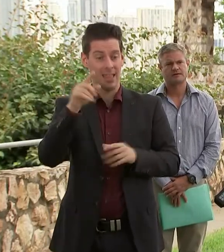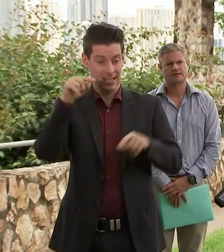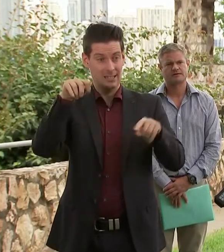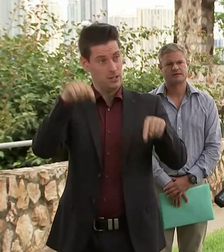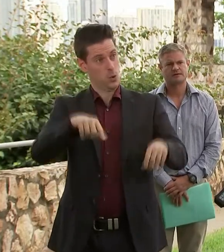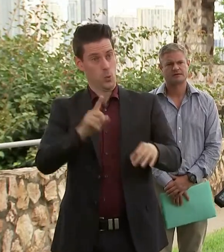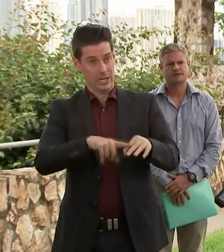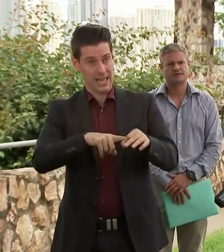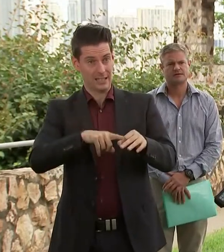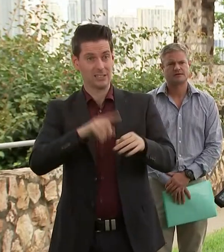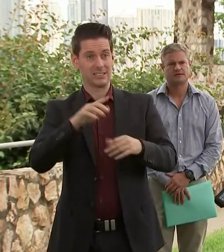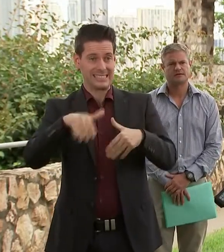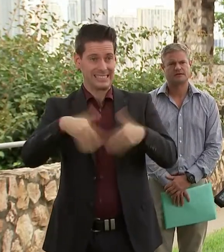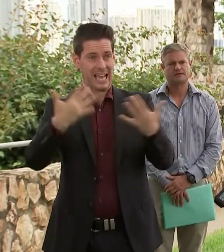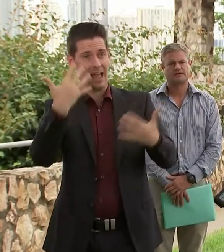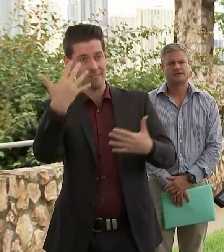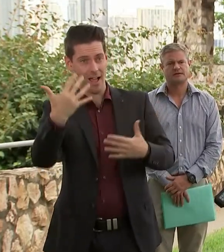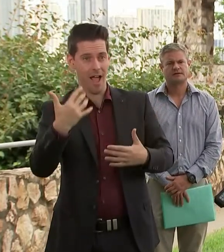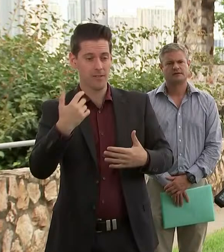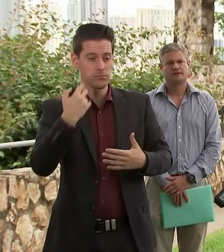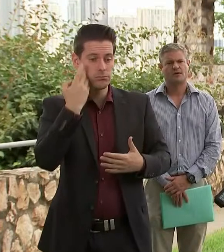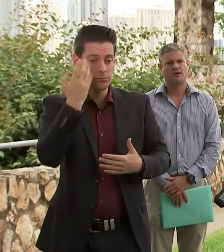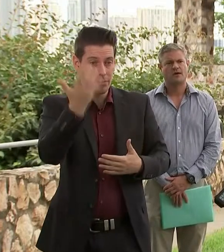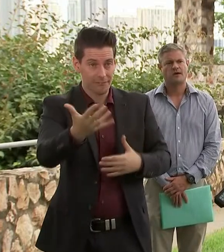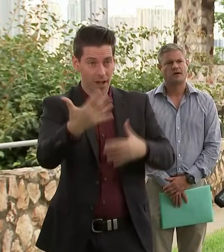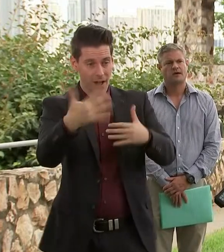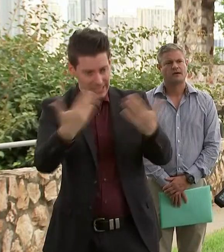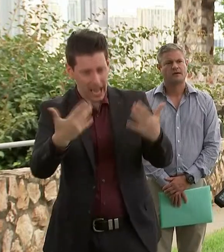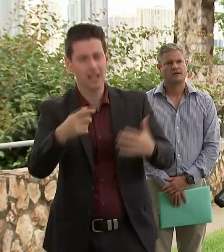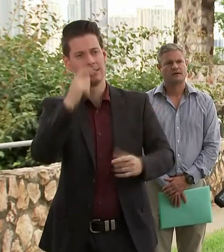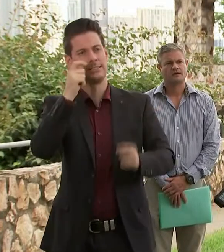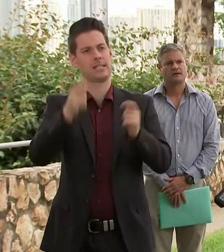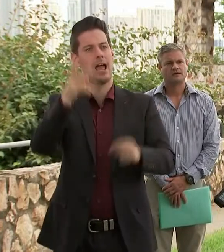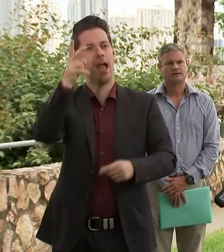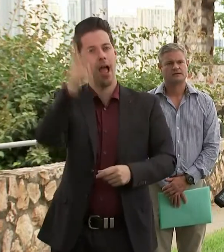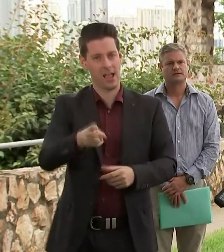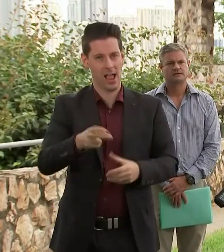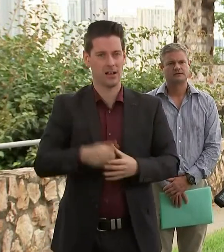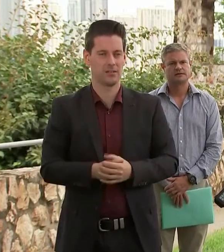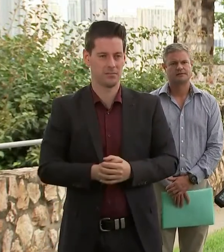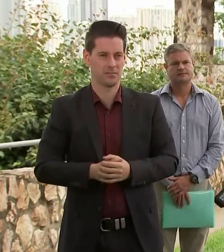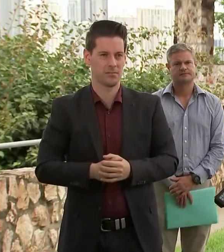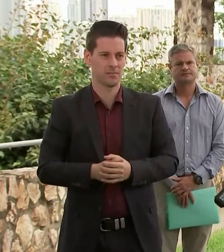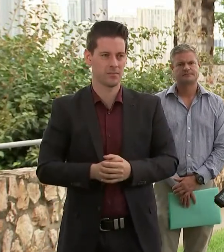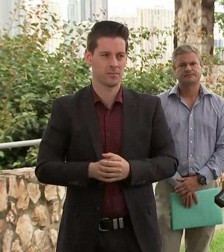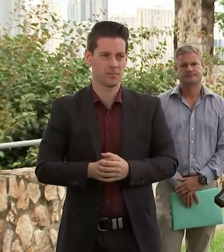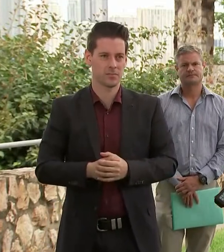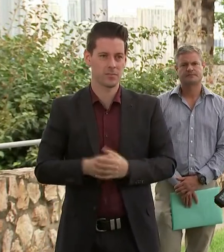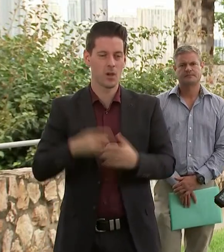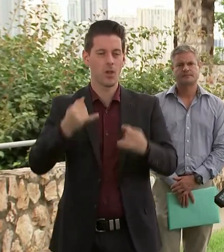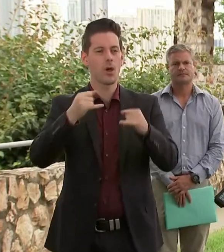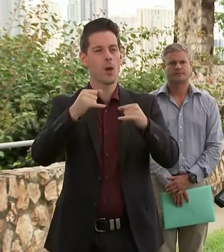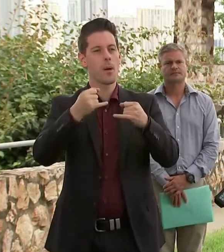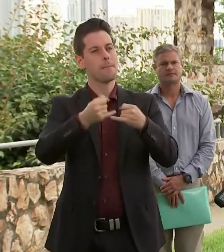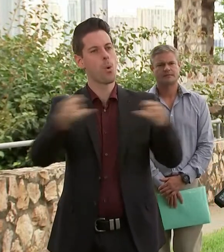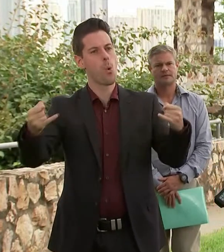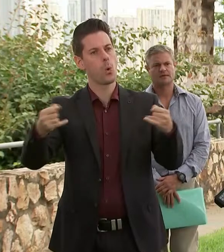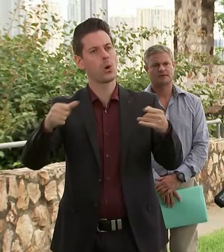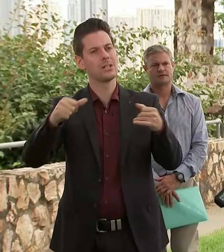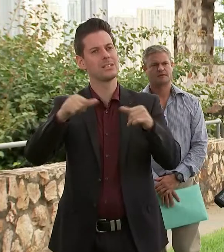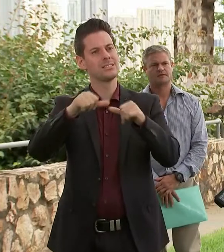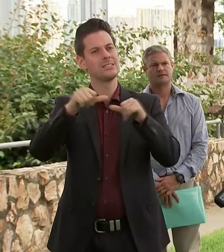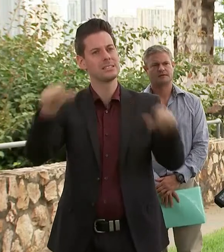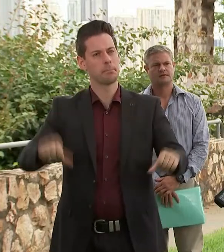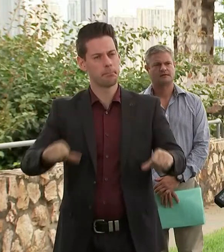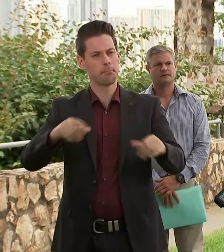5. The border pass system will go live at various stages, and this is incredibly important because there is